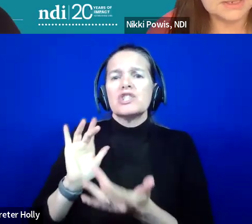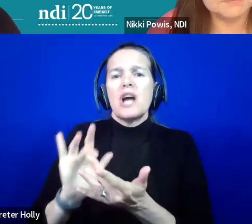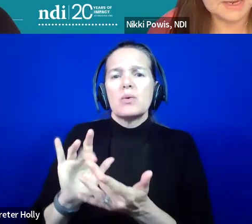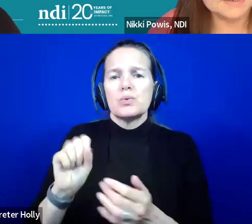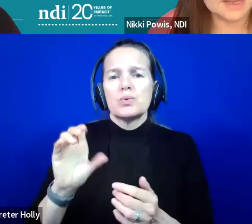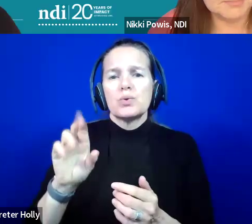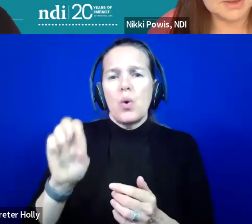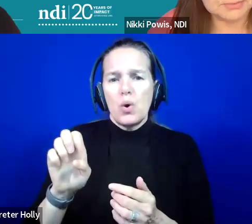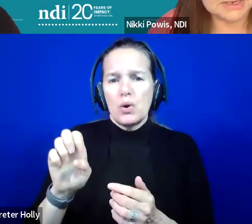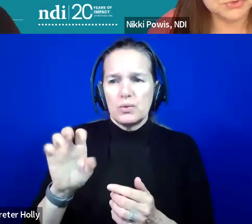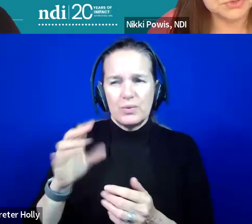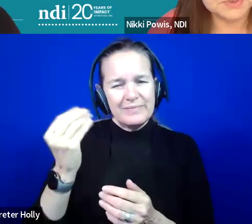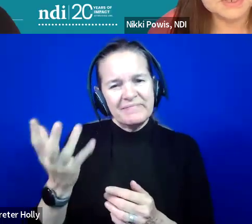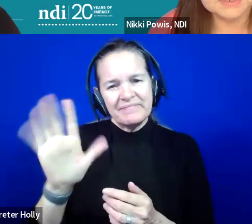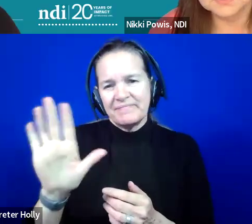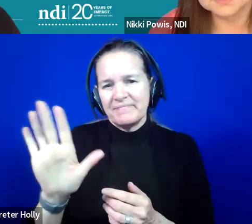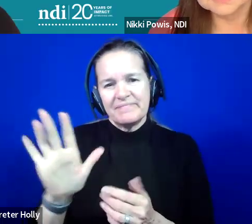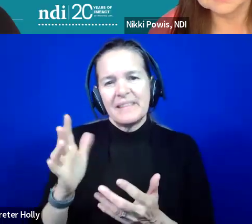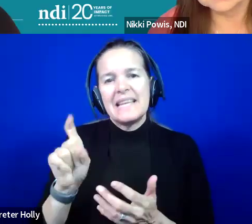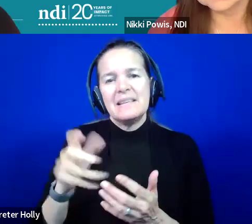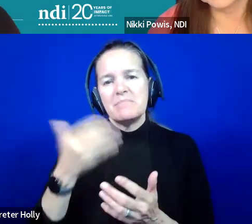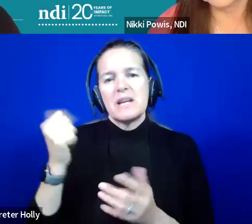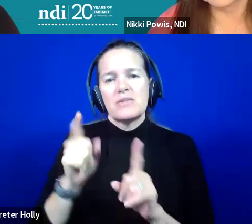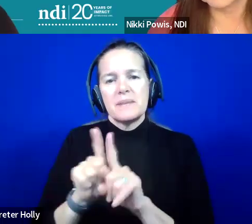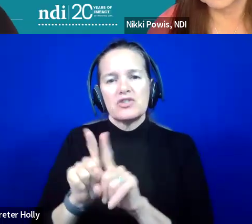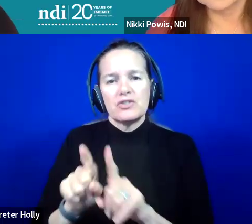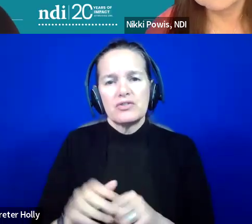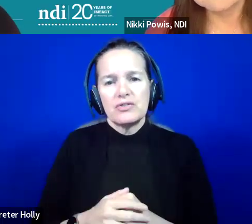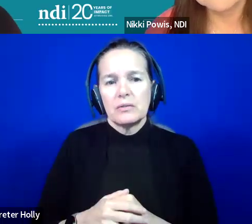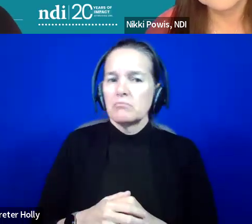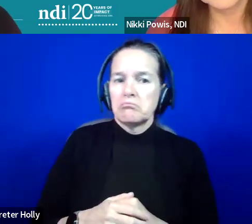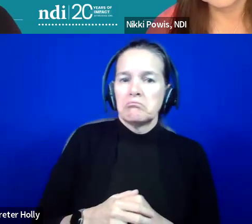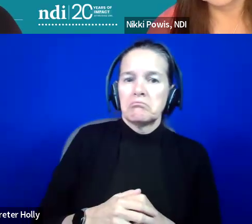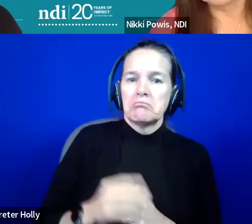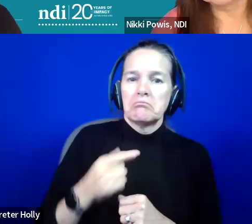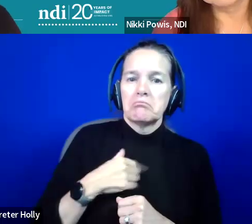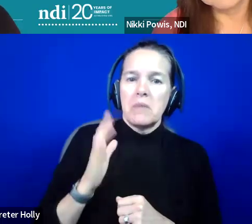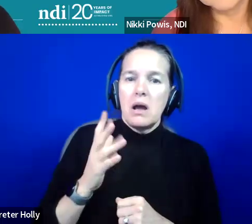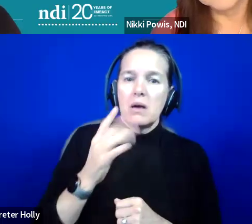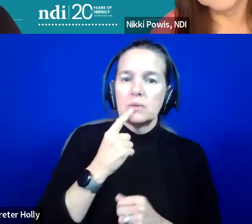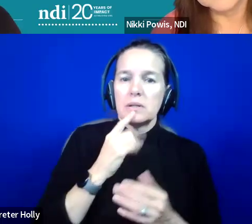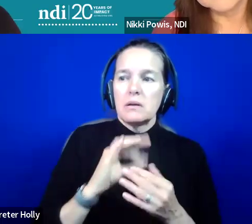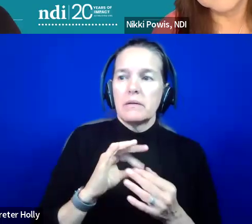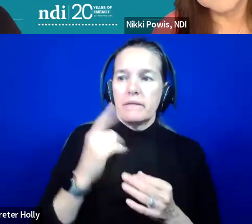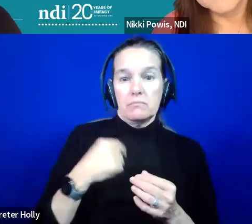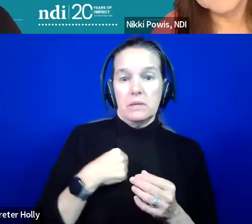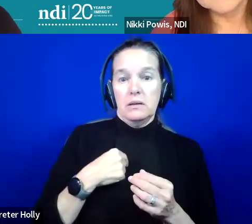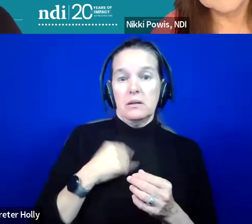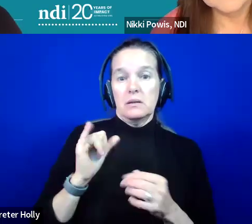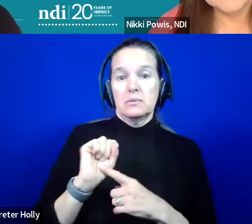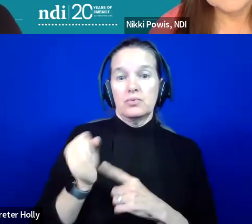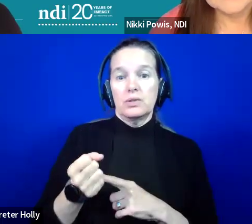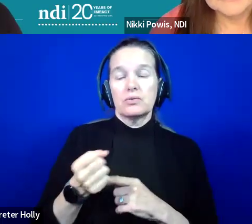to really find that better mentor to assist with the business. I would say what I would do in that circumstance is number